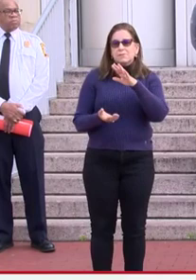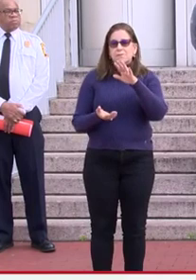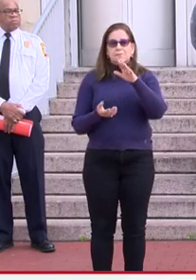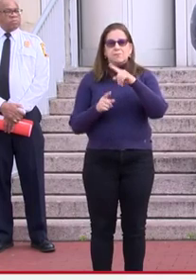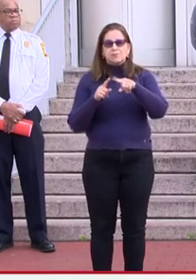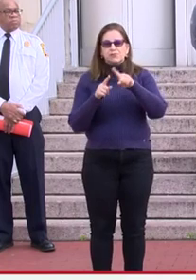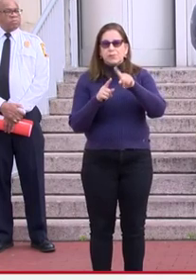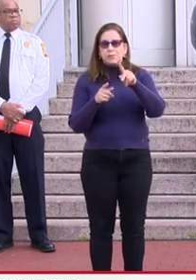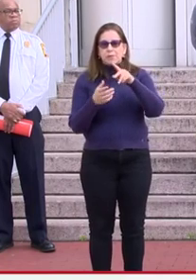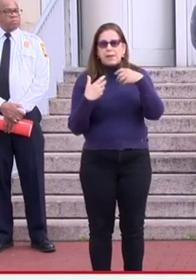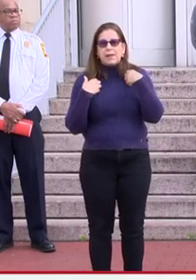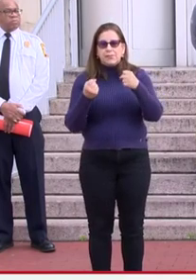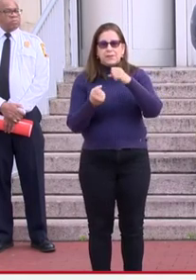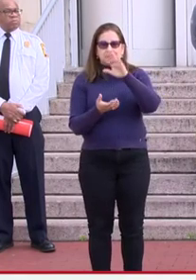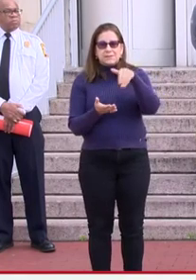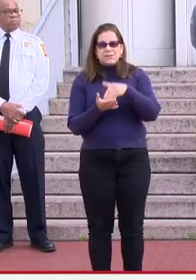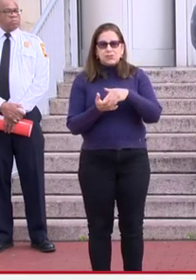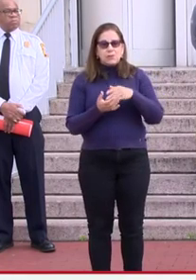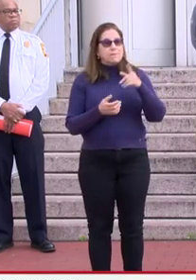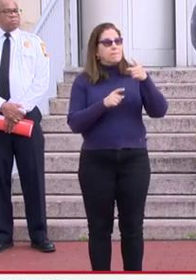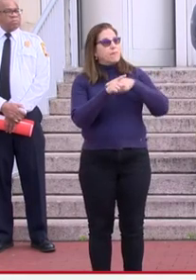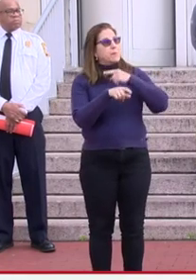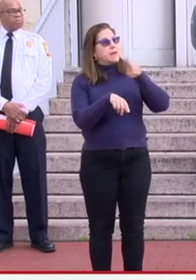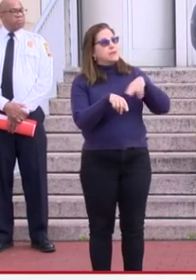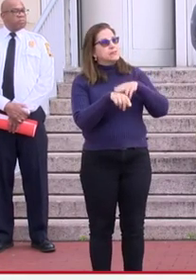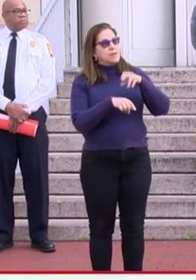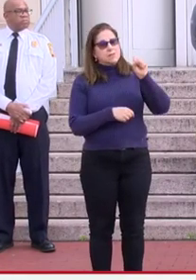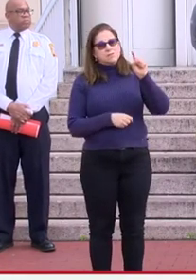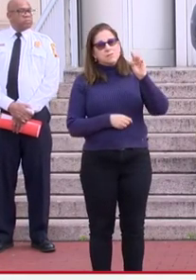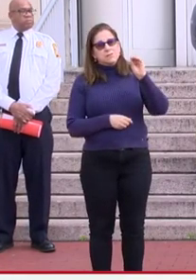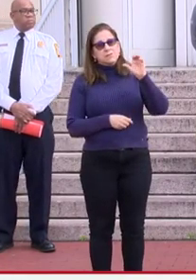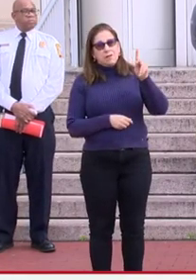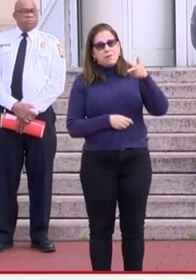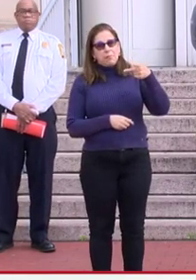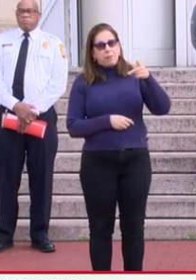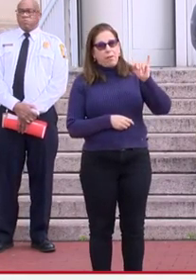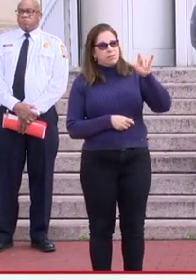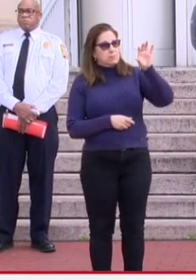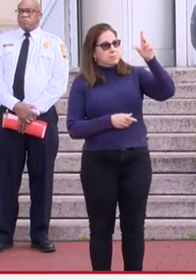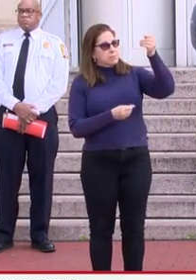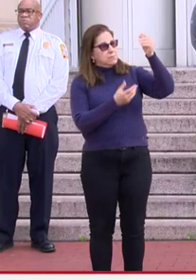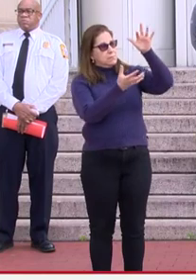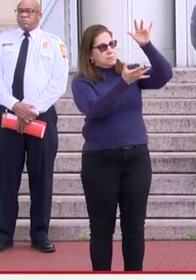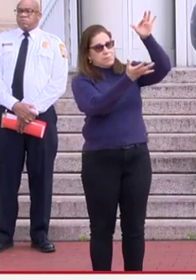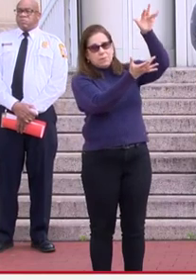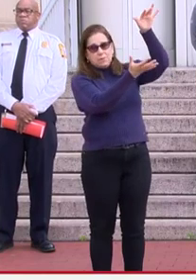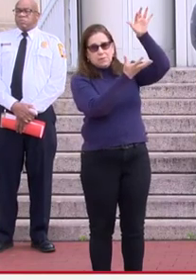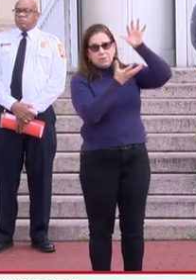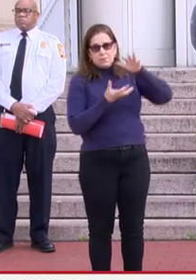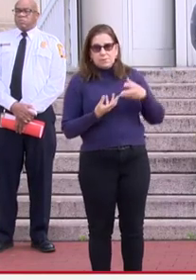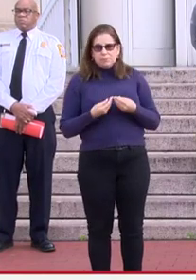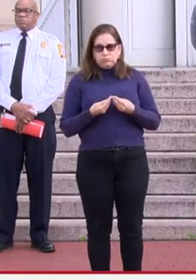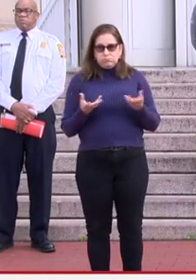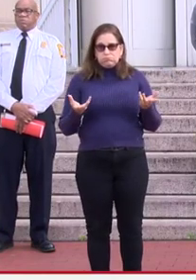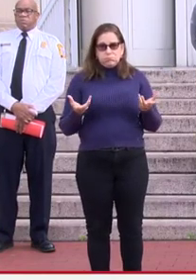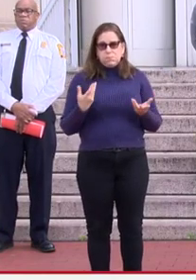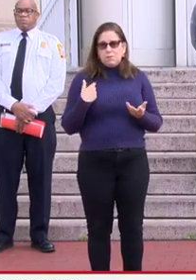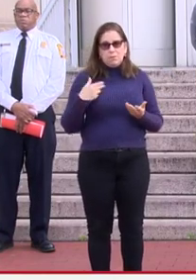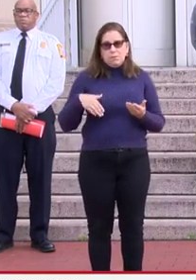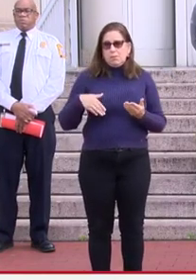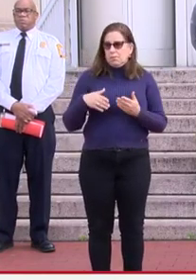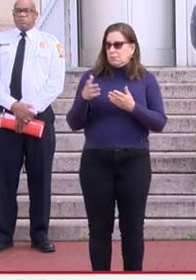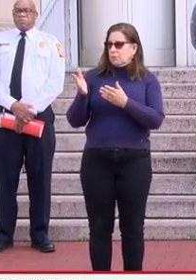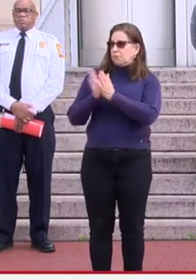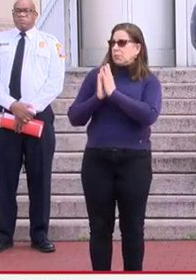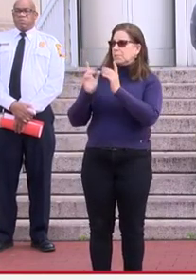Stockpile allocation. But up to this point, we have not received any requests for any other equipment. We have been